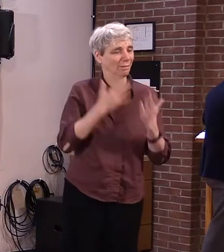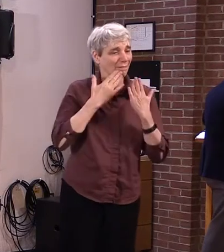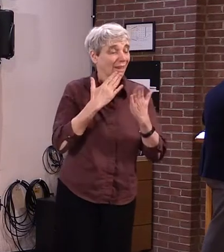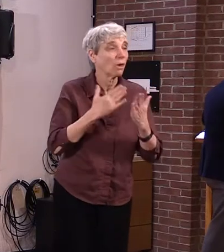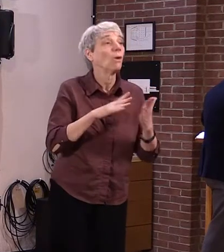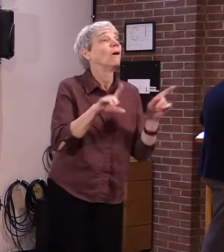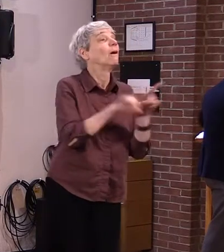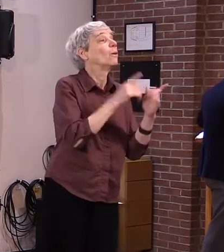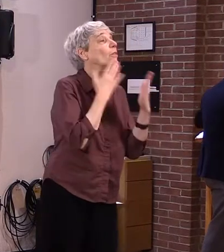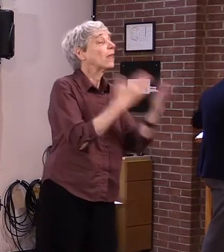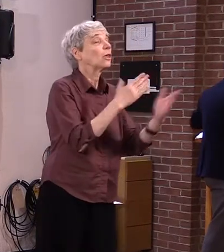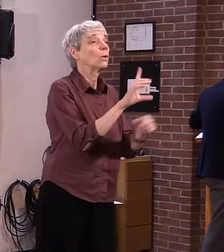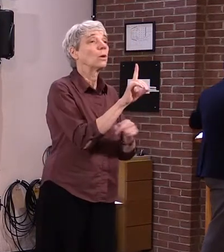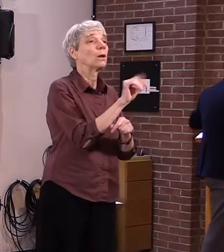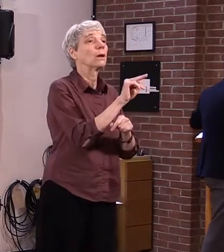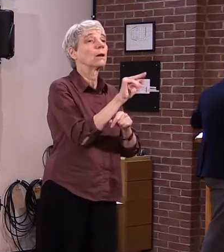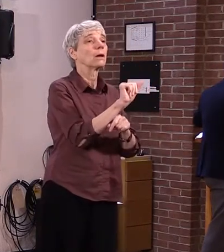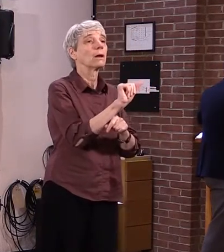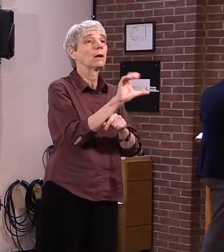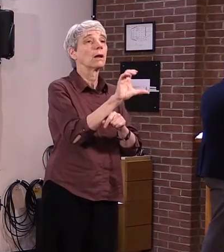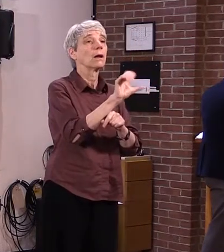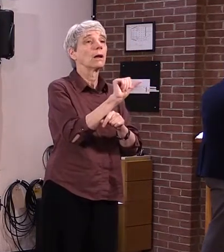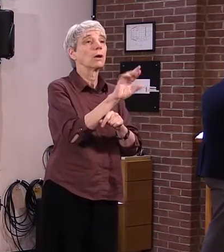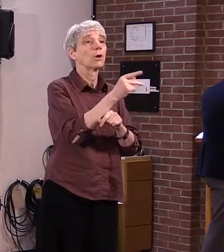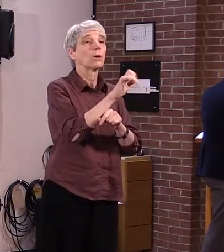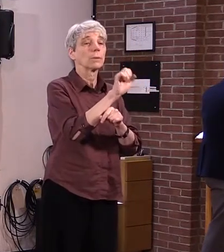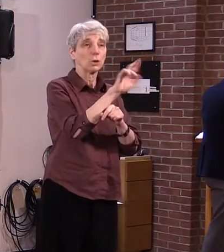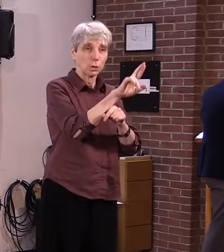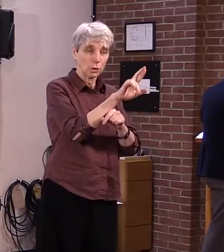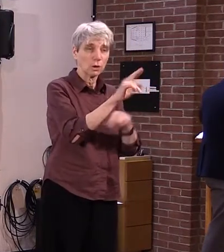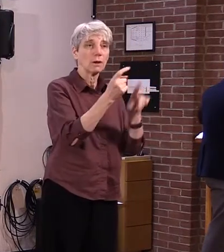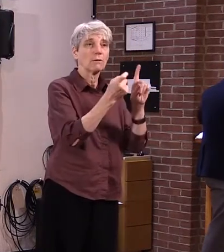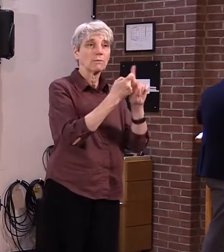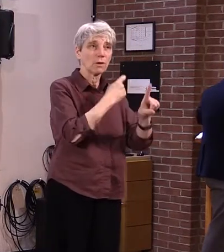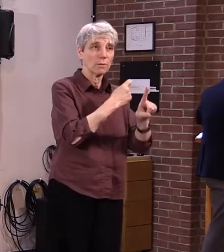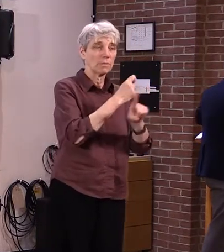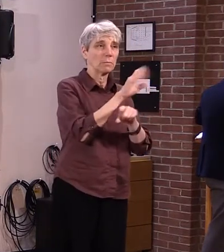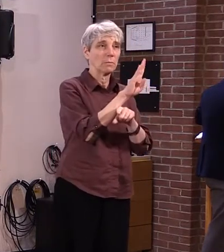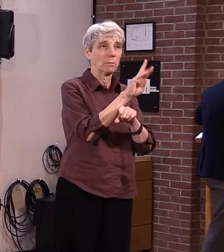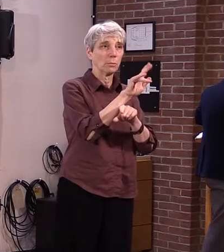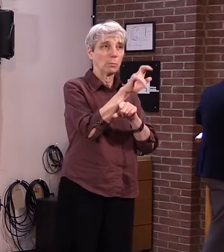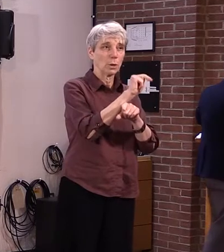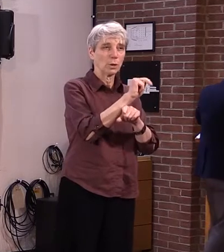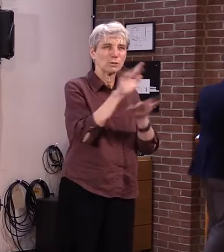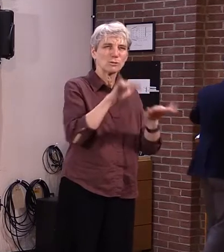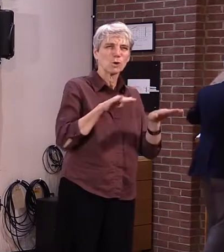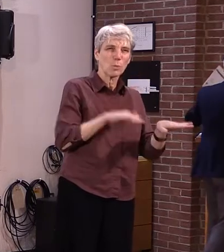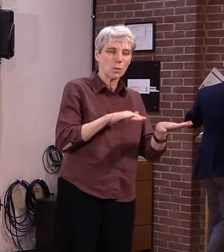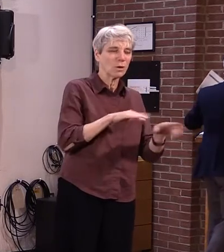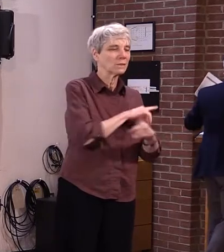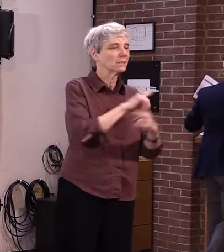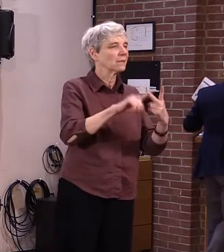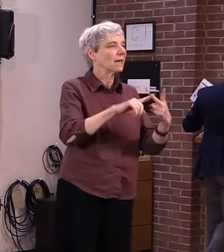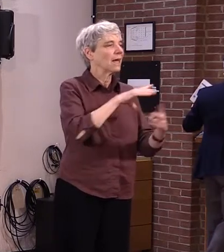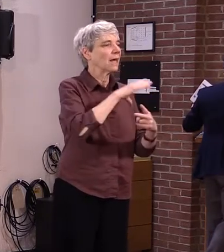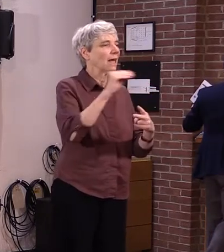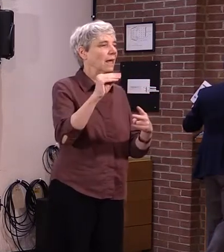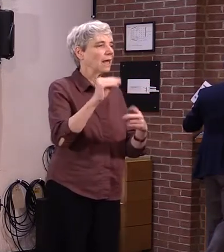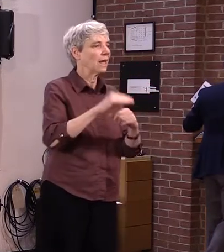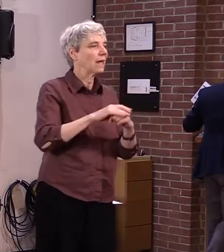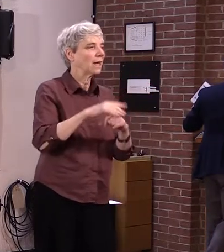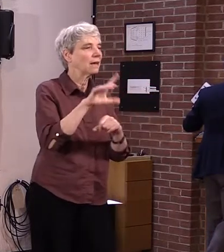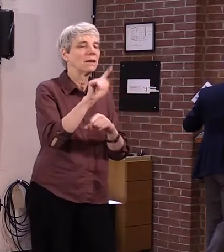Donna Carpenter of Burton and Trevor Braun and the whole team at Concept 2, are just a few examples of